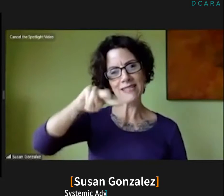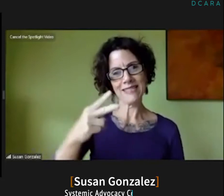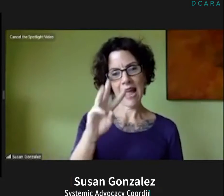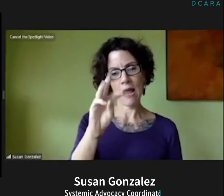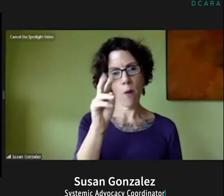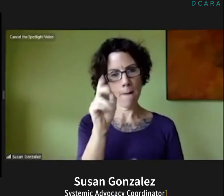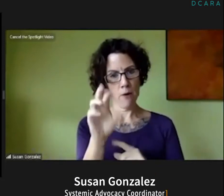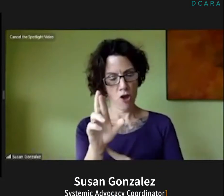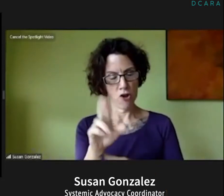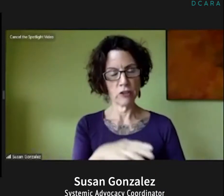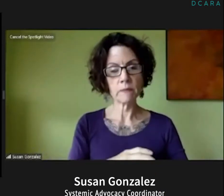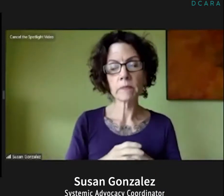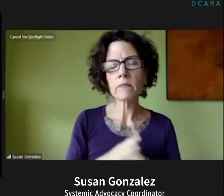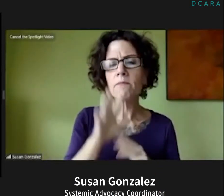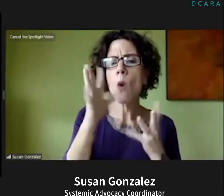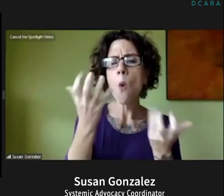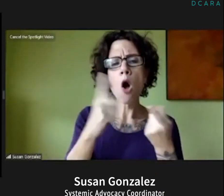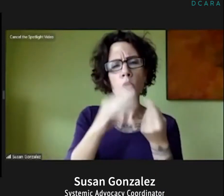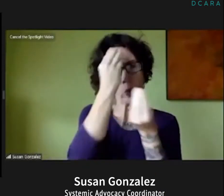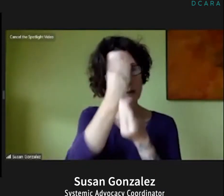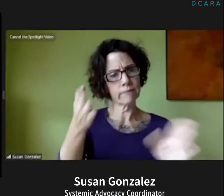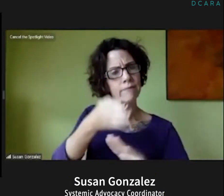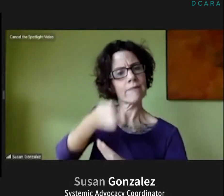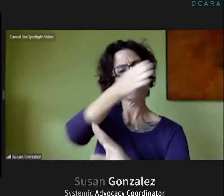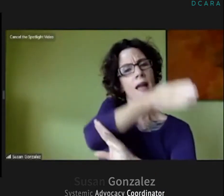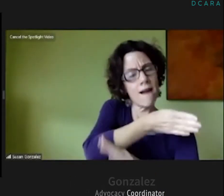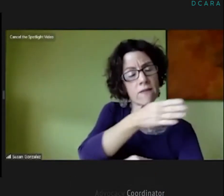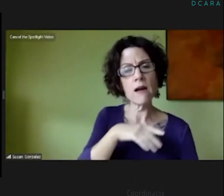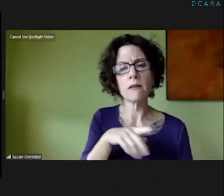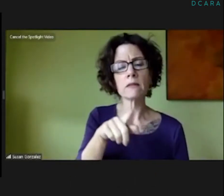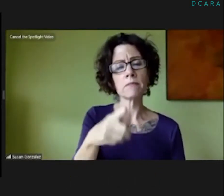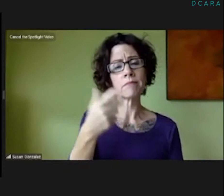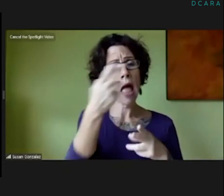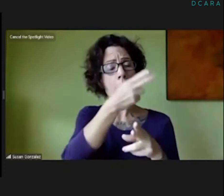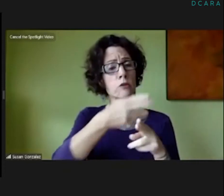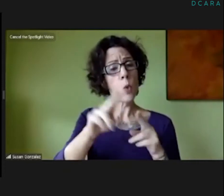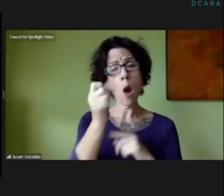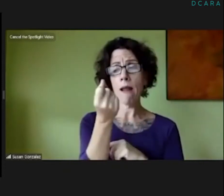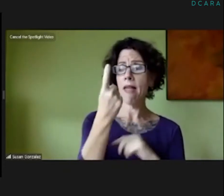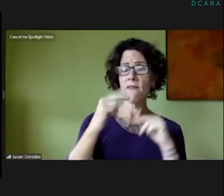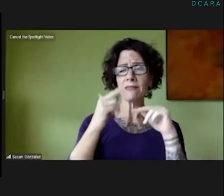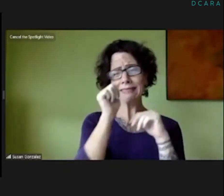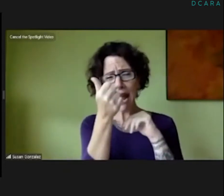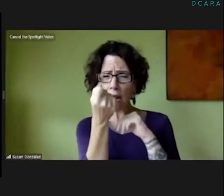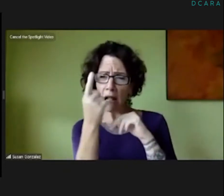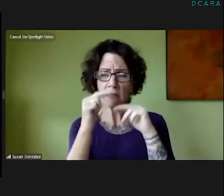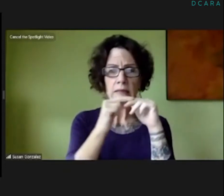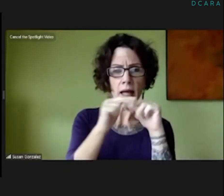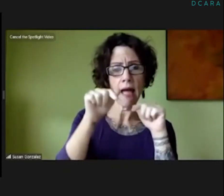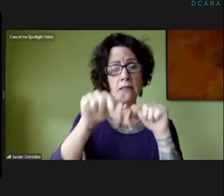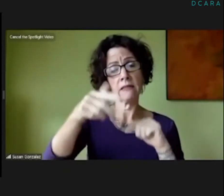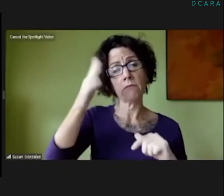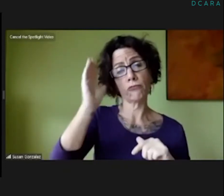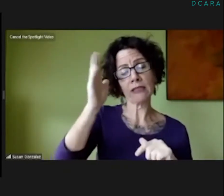Thank you for joining this Part 2 webinar. I'd like to let you know in advance, there's about